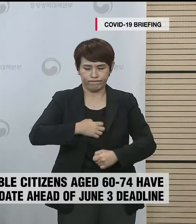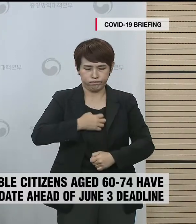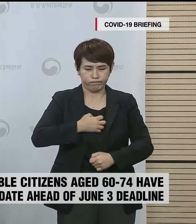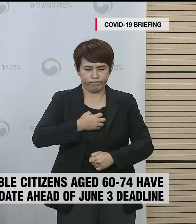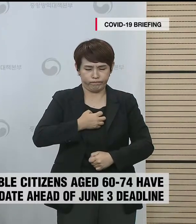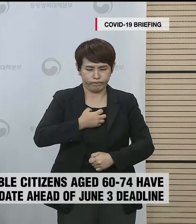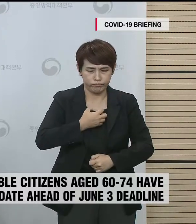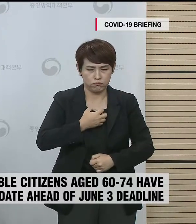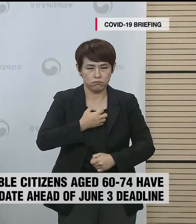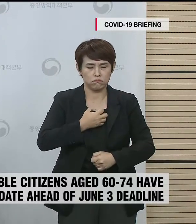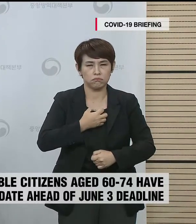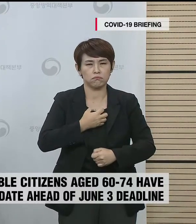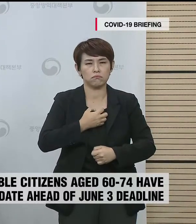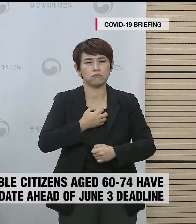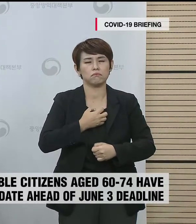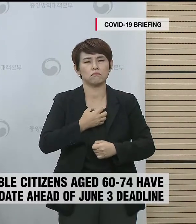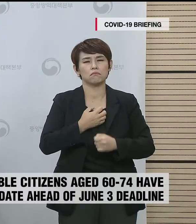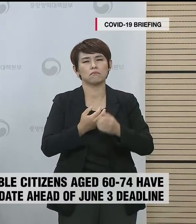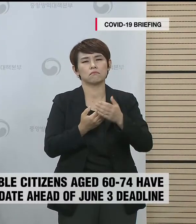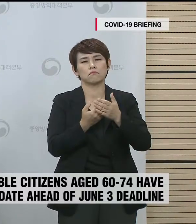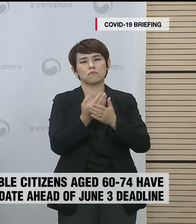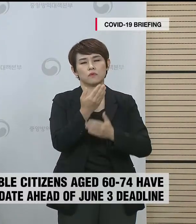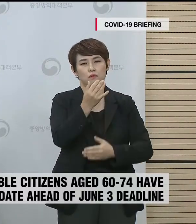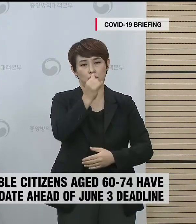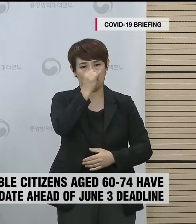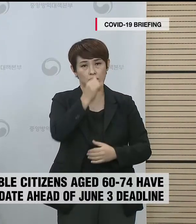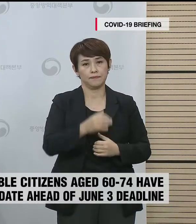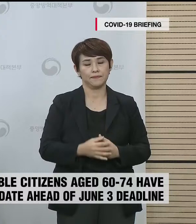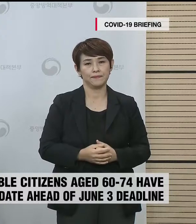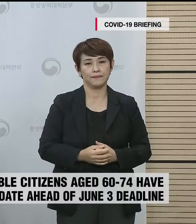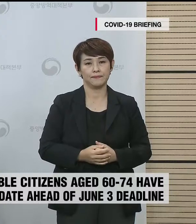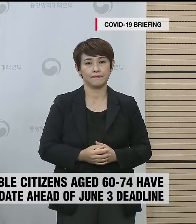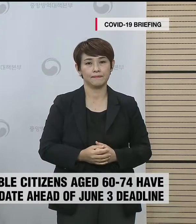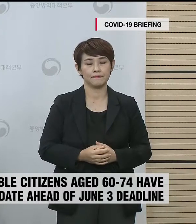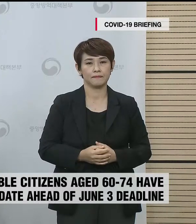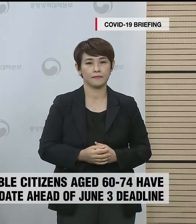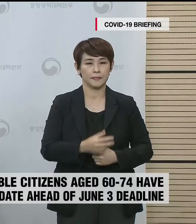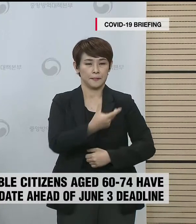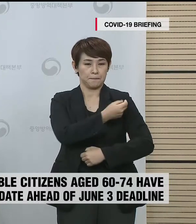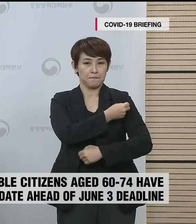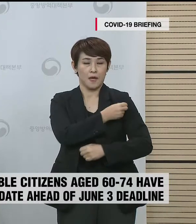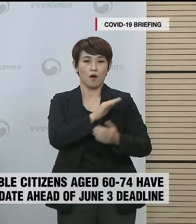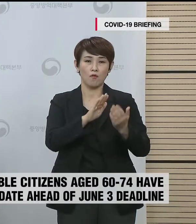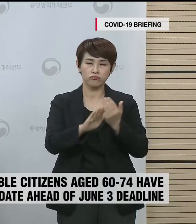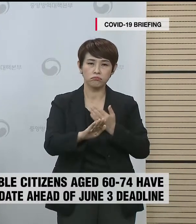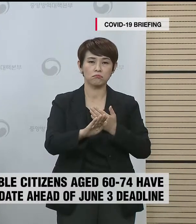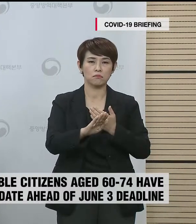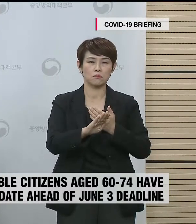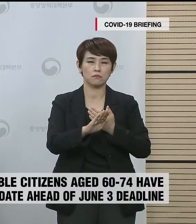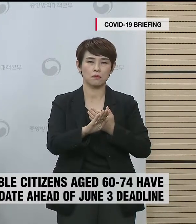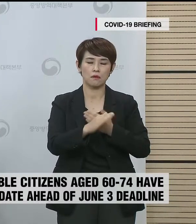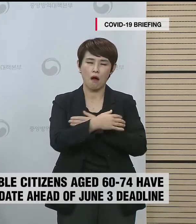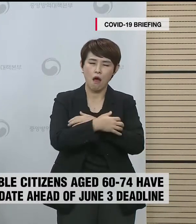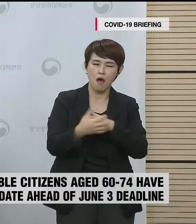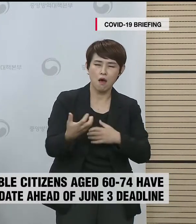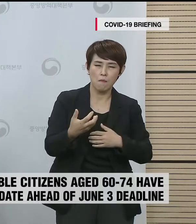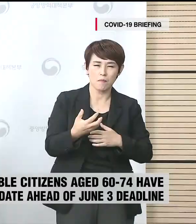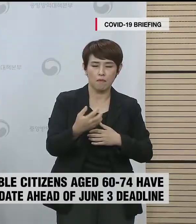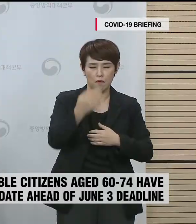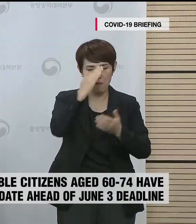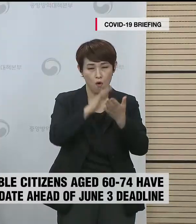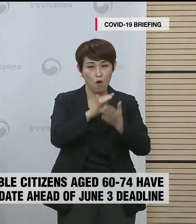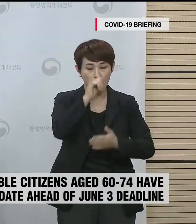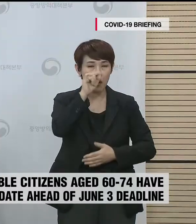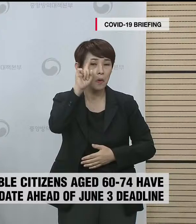or muscle pain or nausea and so forth. But remember that these symptoms are common